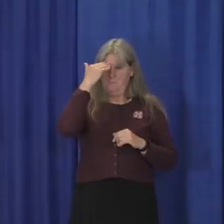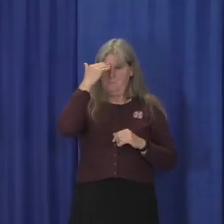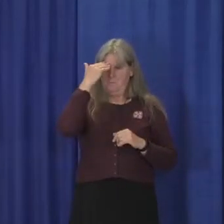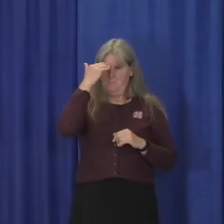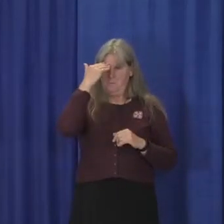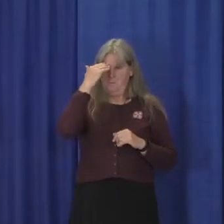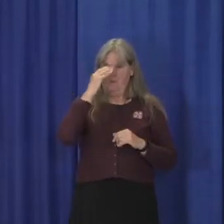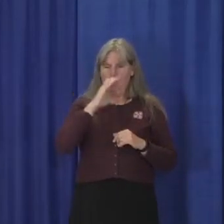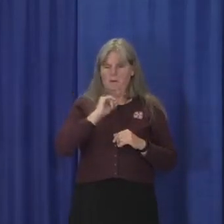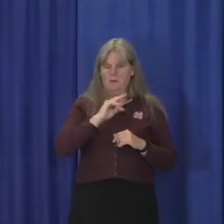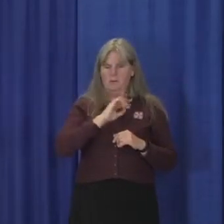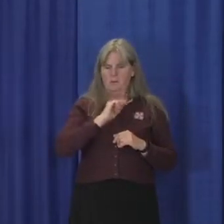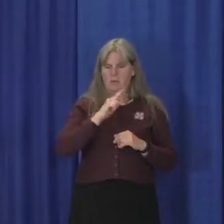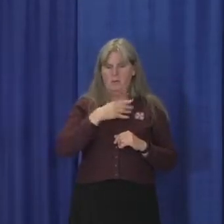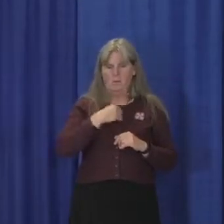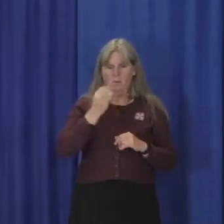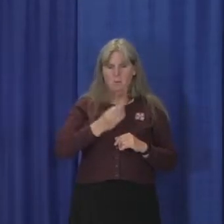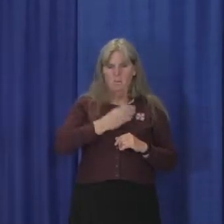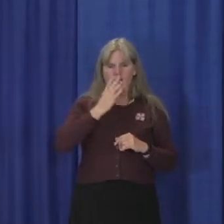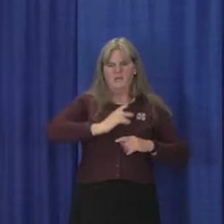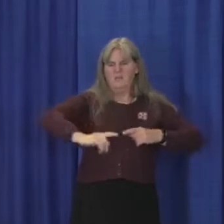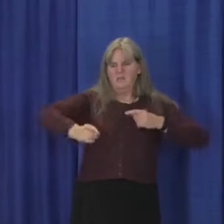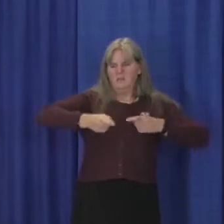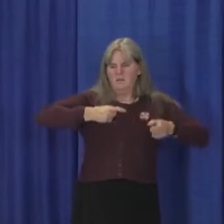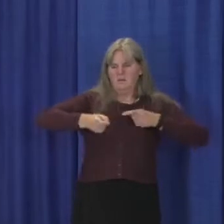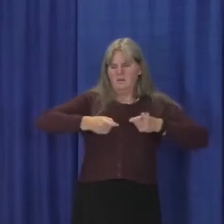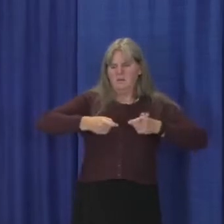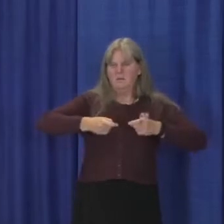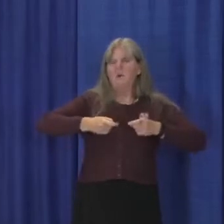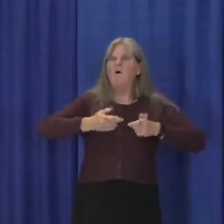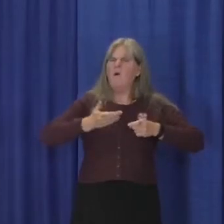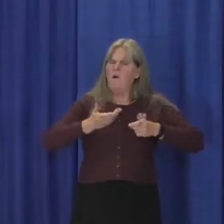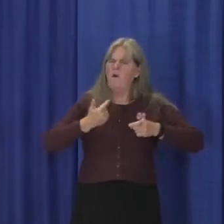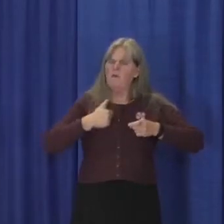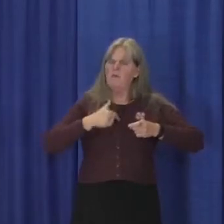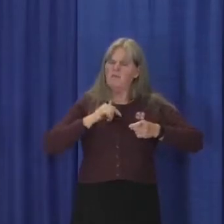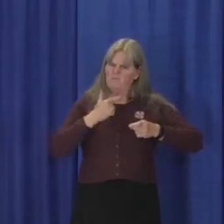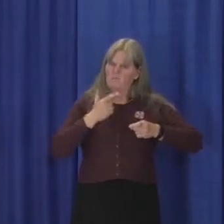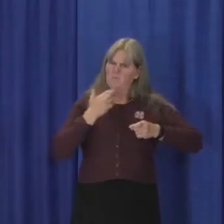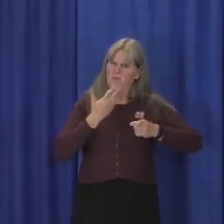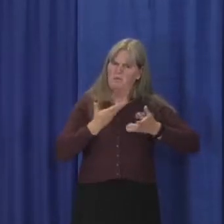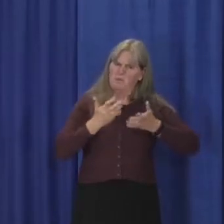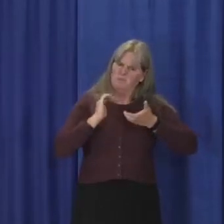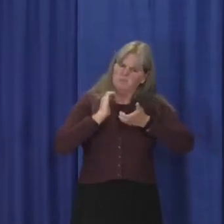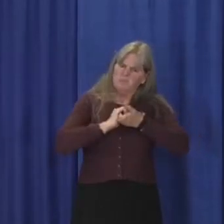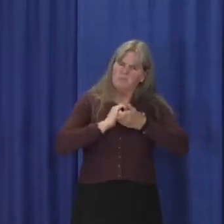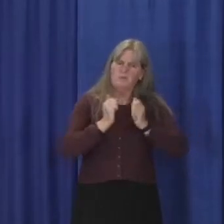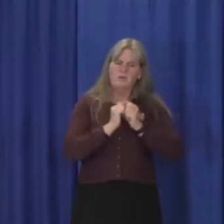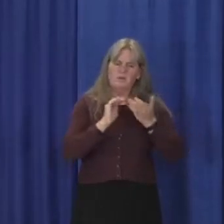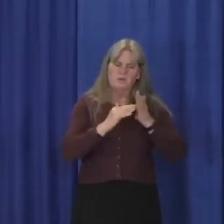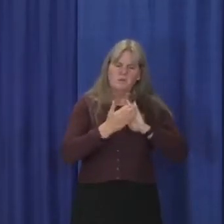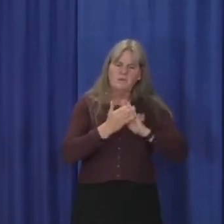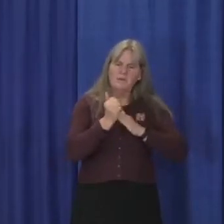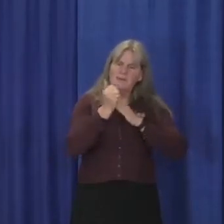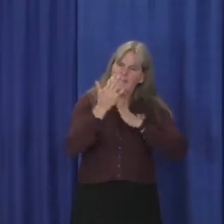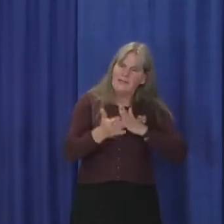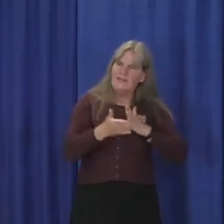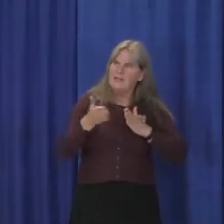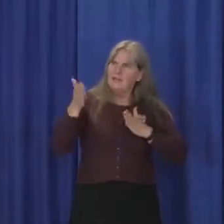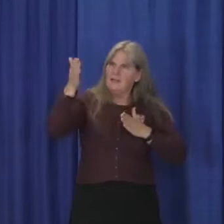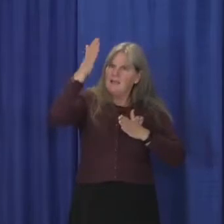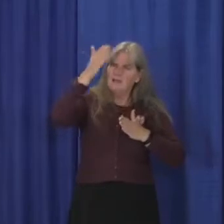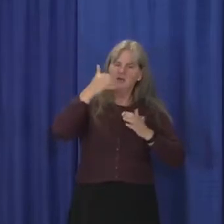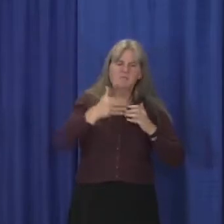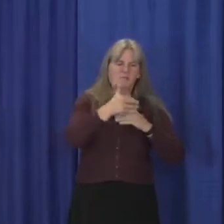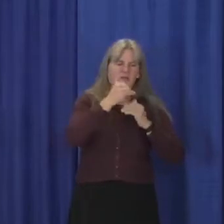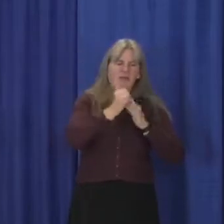the colonial situation, we implore the leaders in all of our communities to work with us to make sure that when people make decisions,